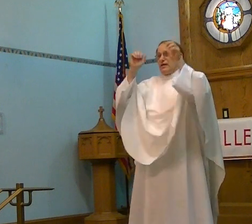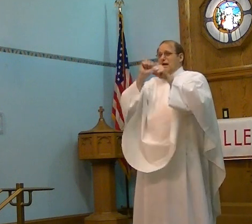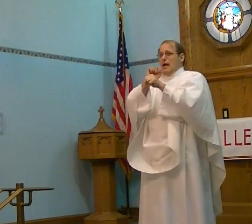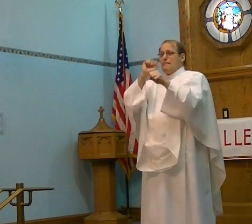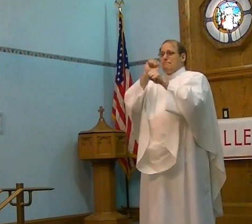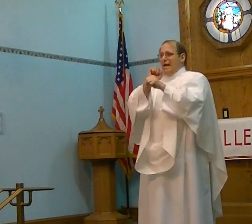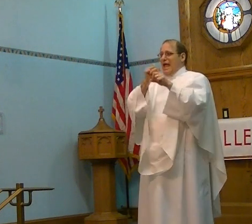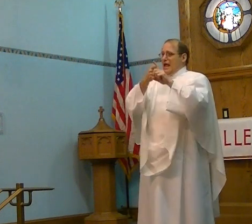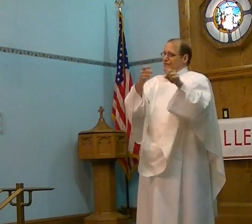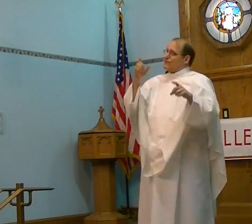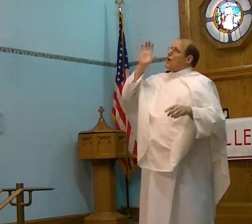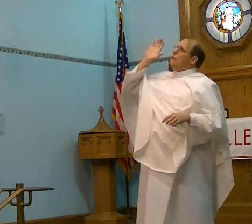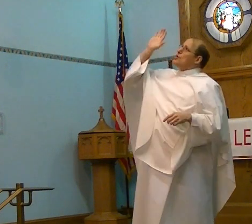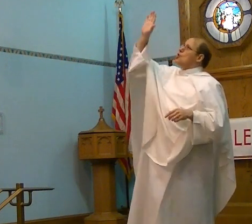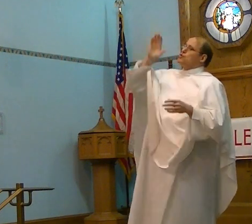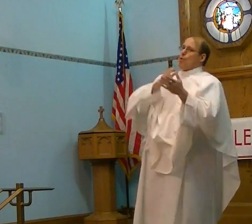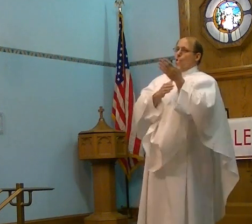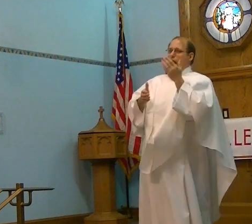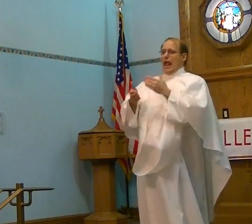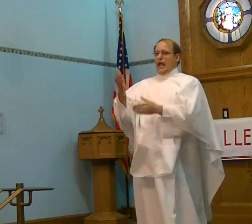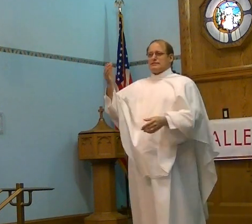made from your hands.